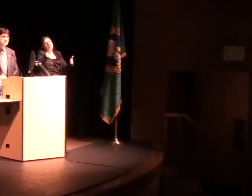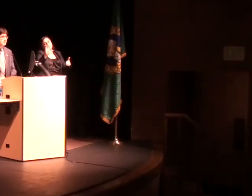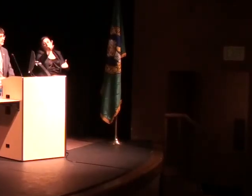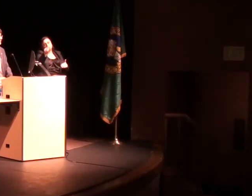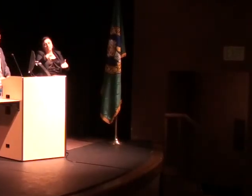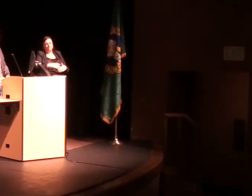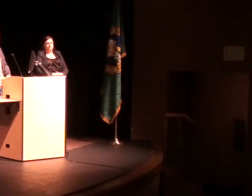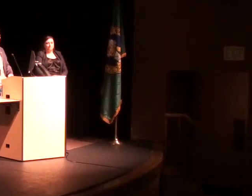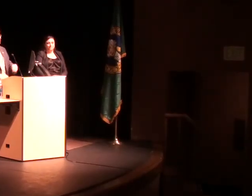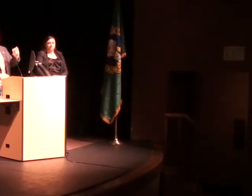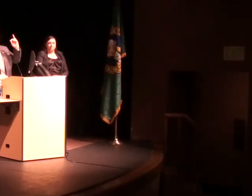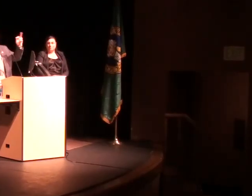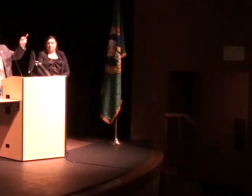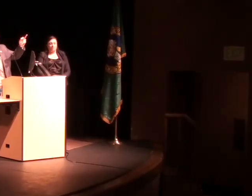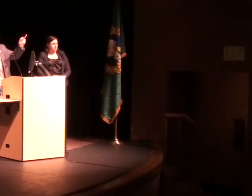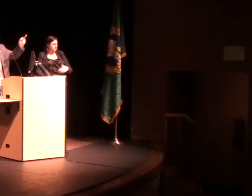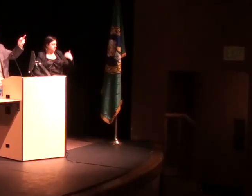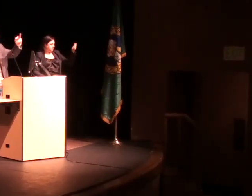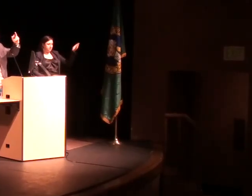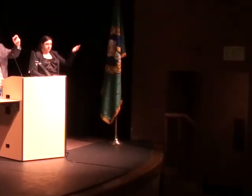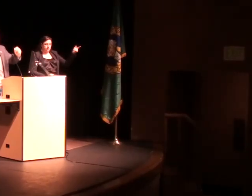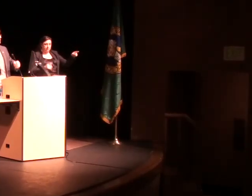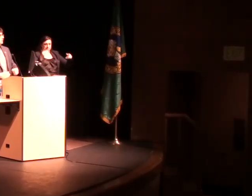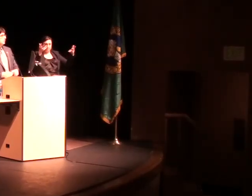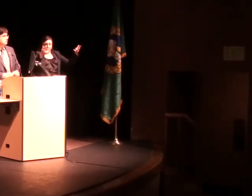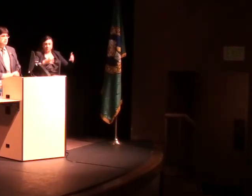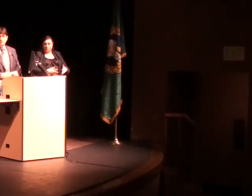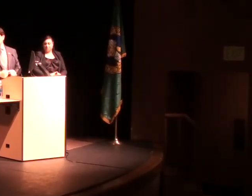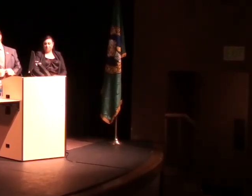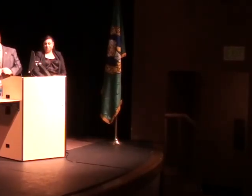question. We have a person here.